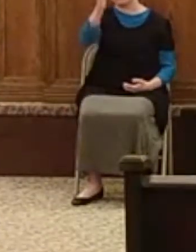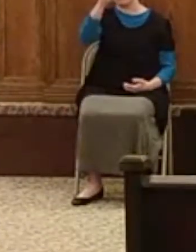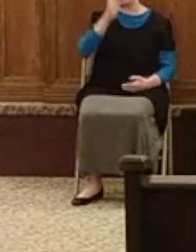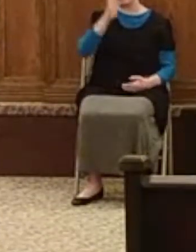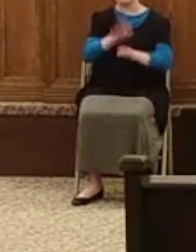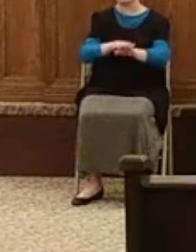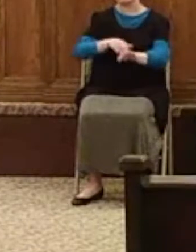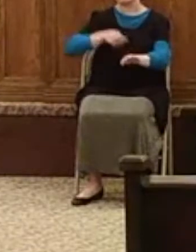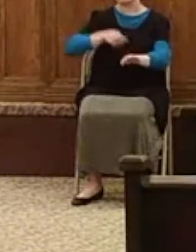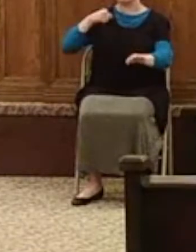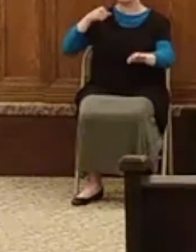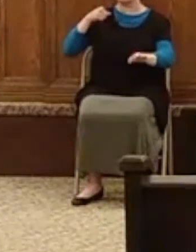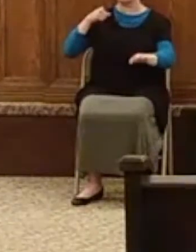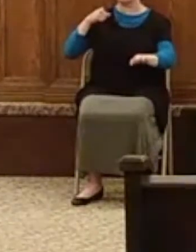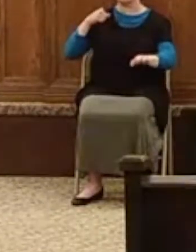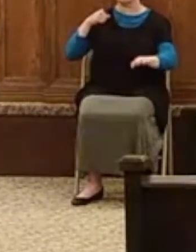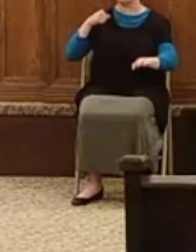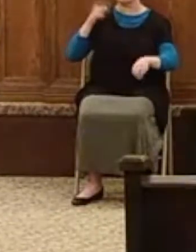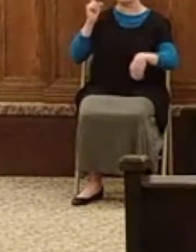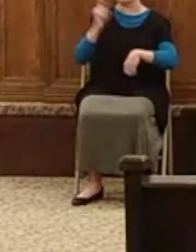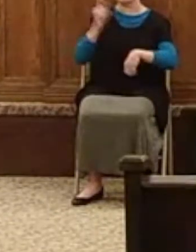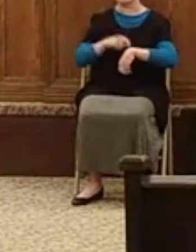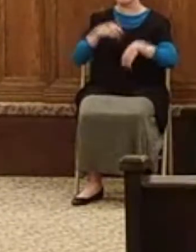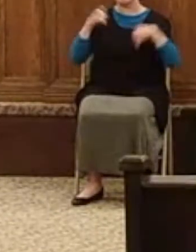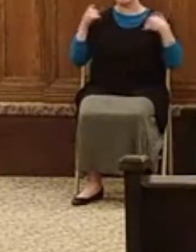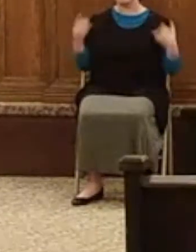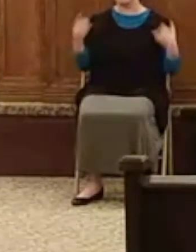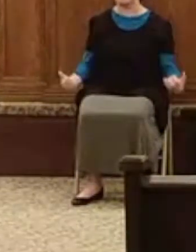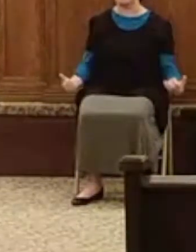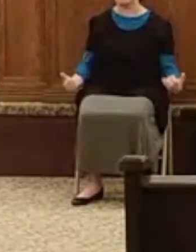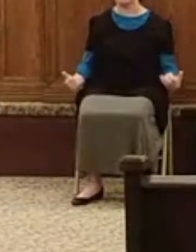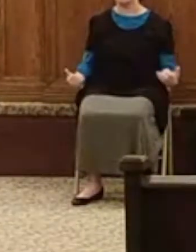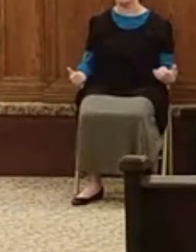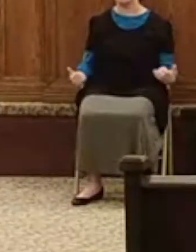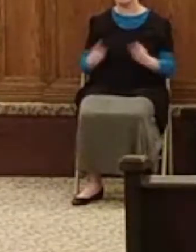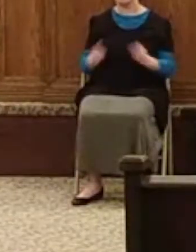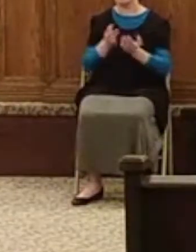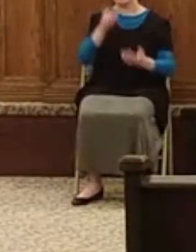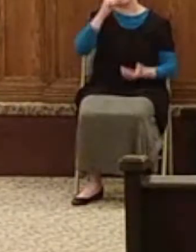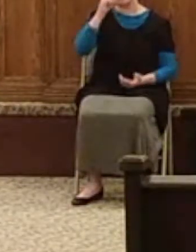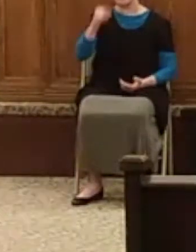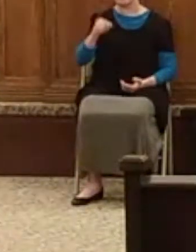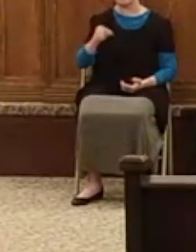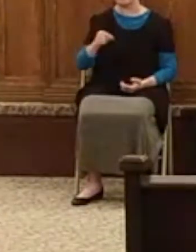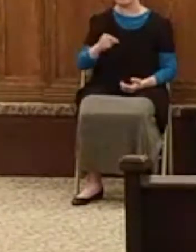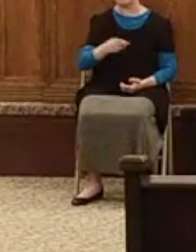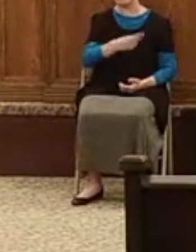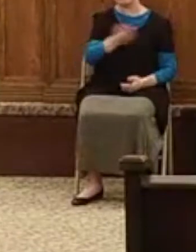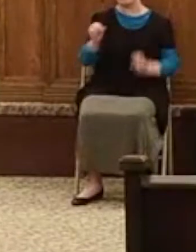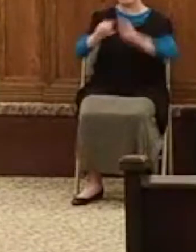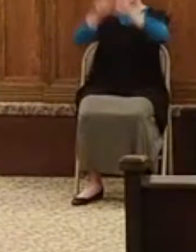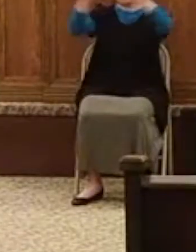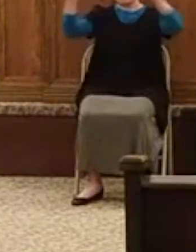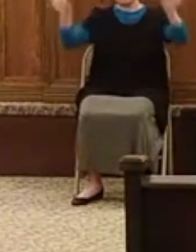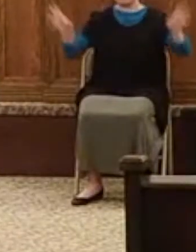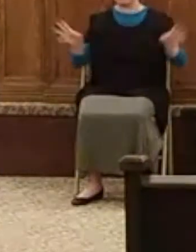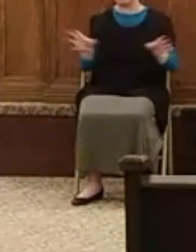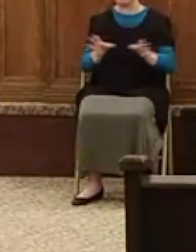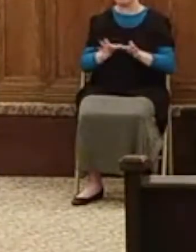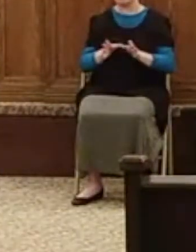But God has called us, yes, for such a time as this. Yeah, sir. Yeah. The Bible tells us that we are the